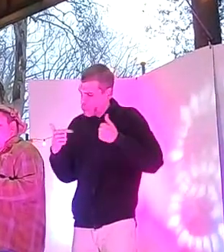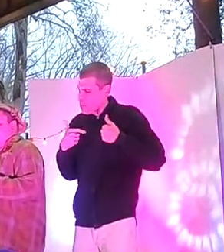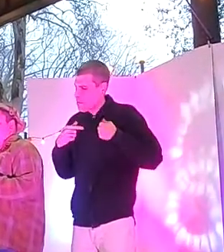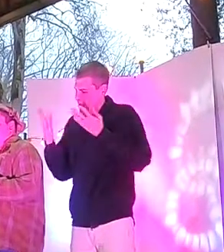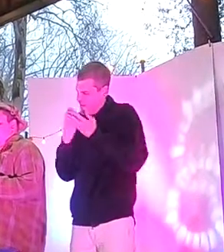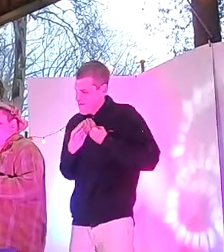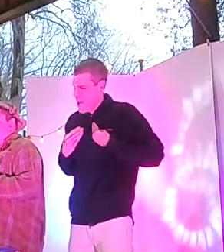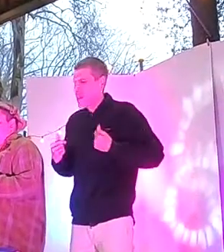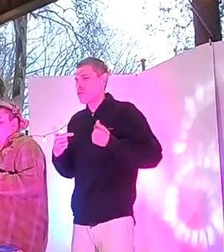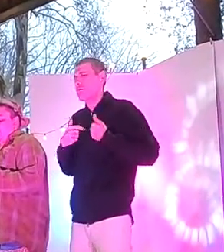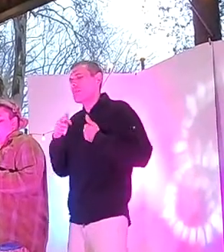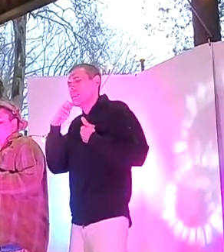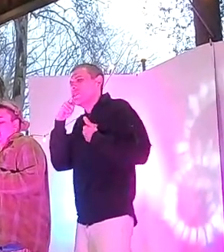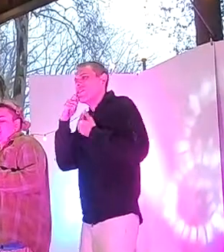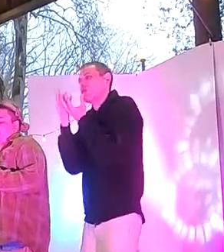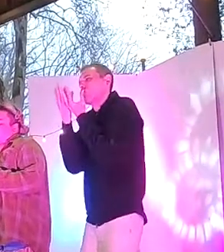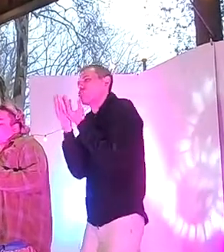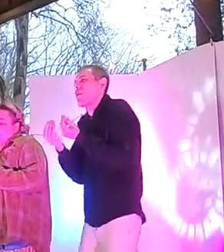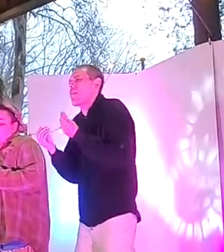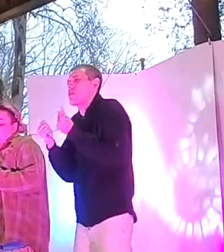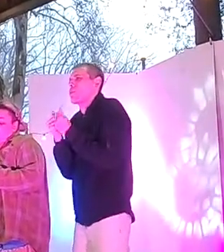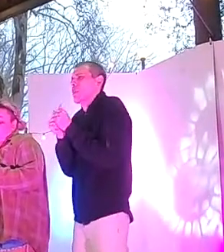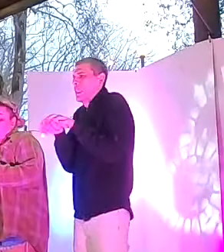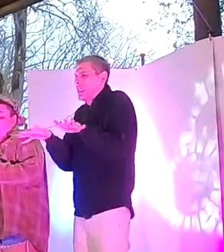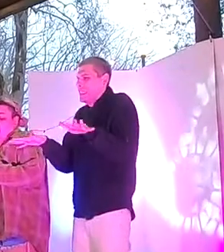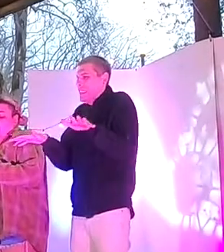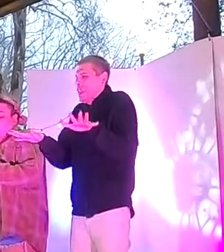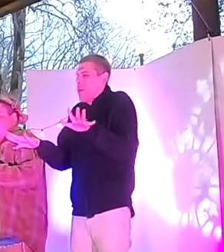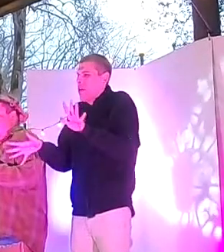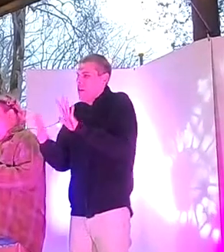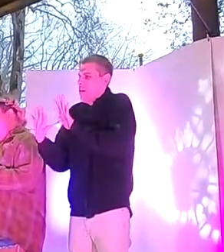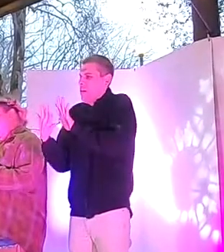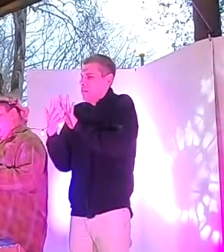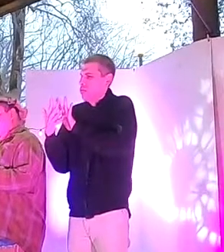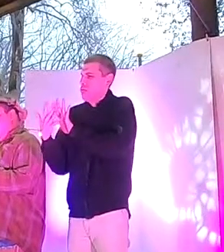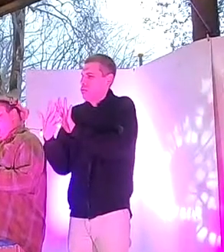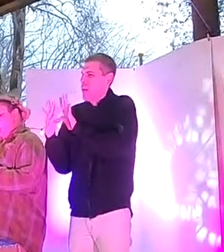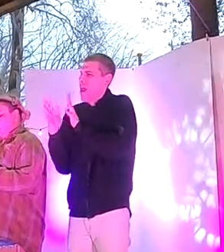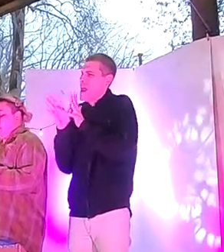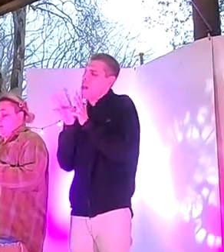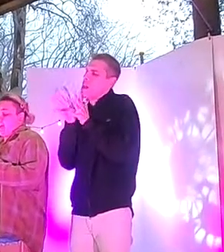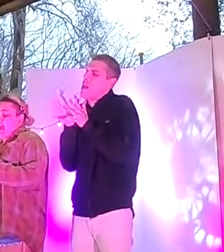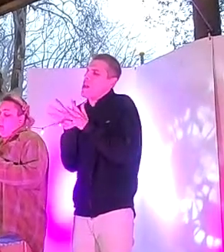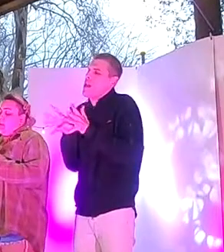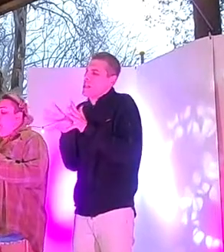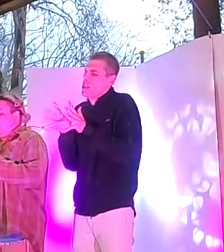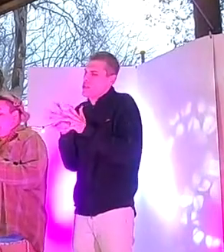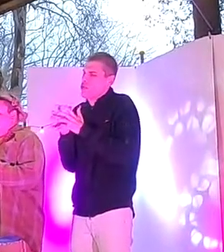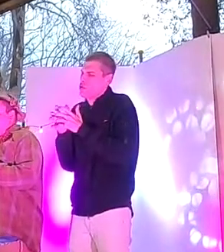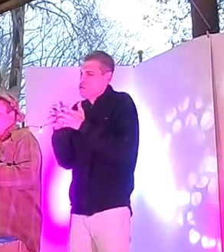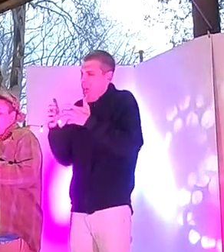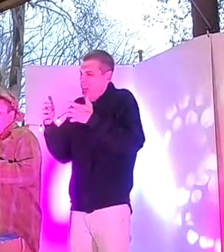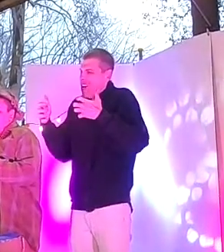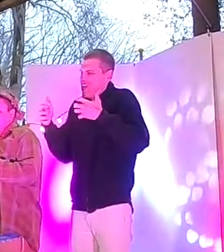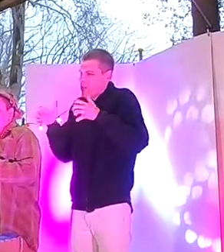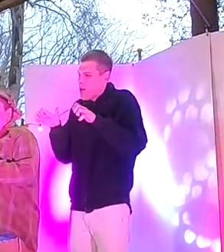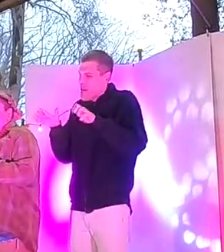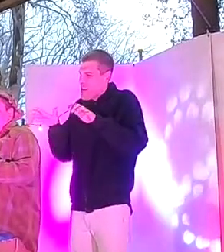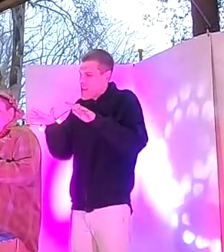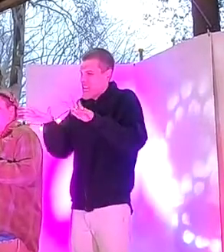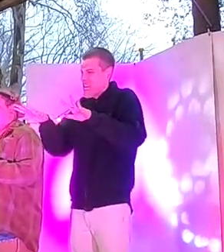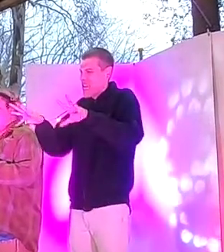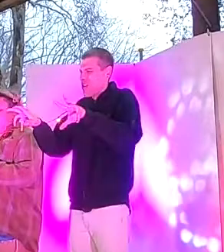and squishy flesh, draped in stillness though beautiful, I hate. Stretched out longing